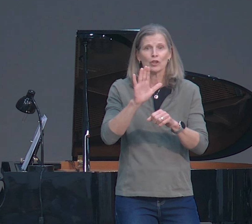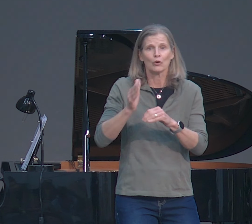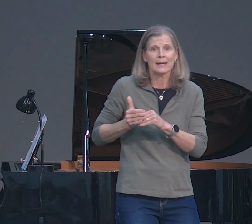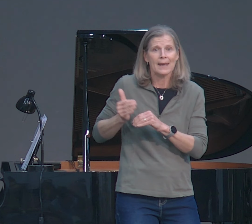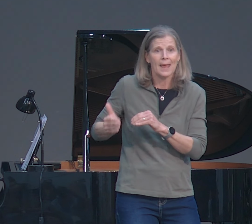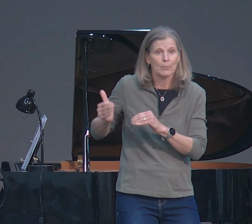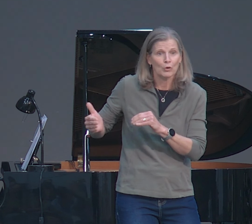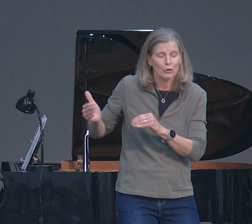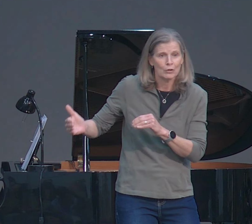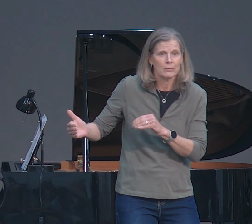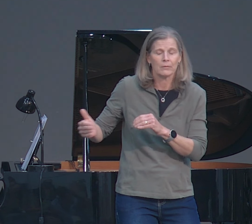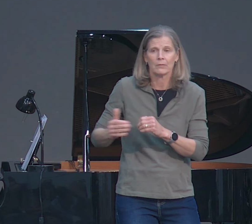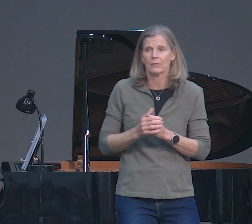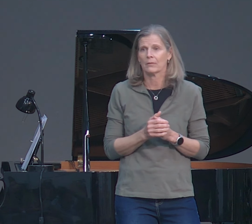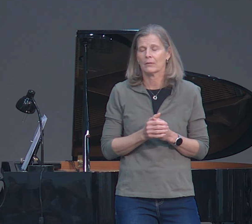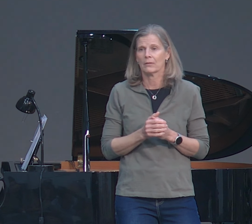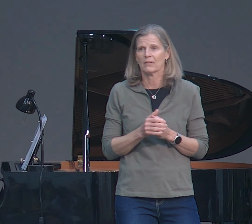neighborhood,